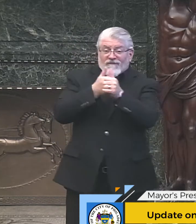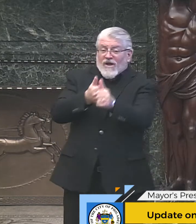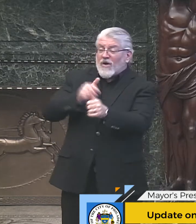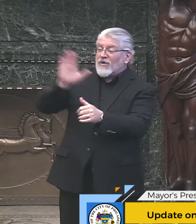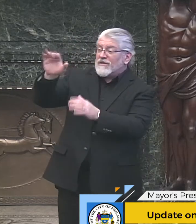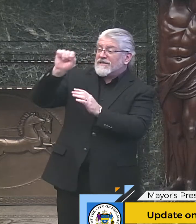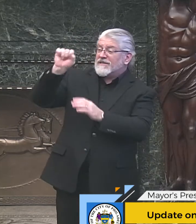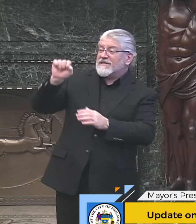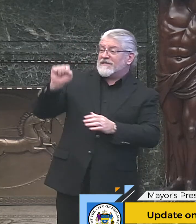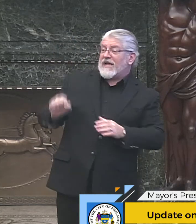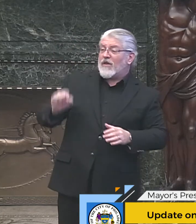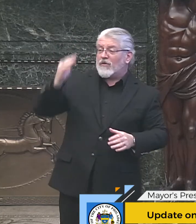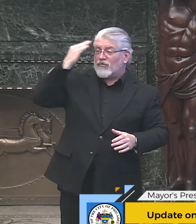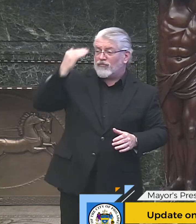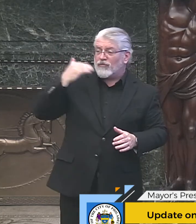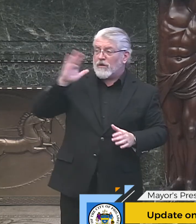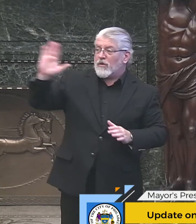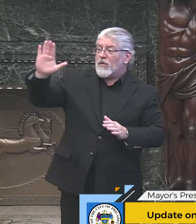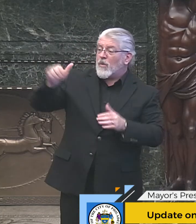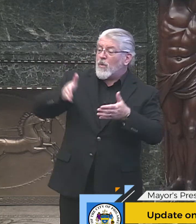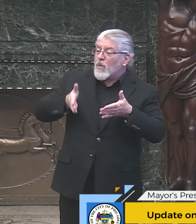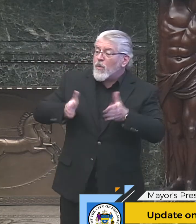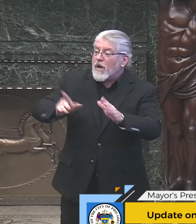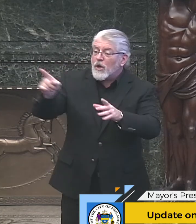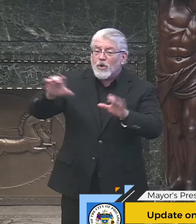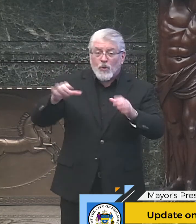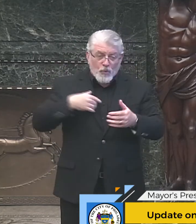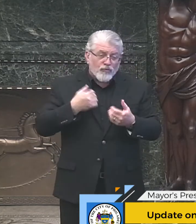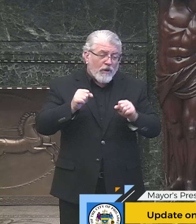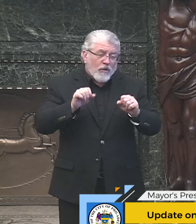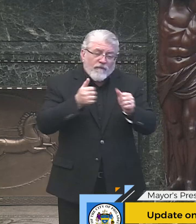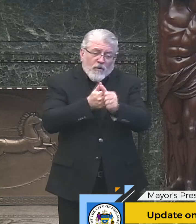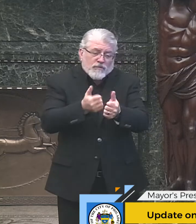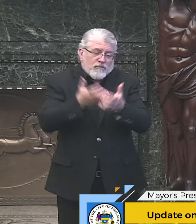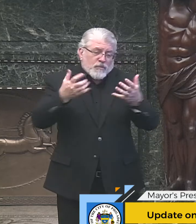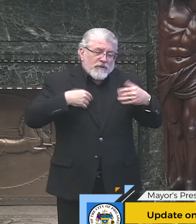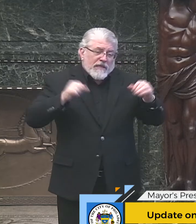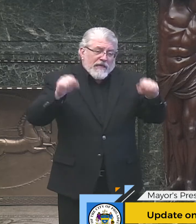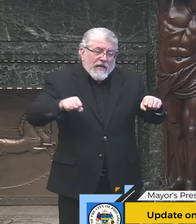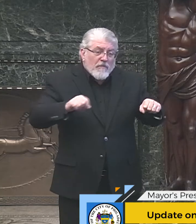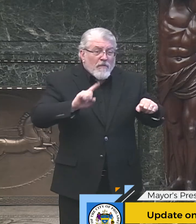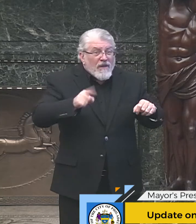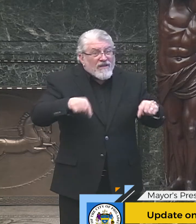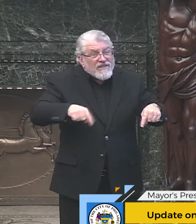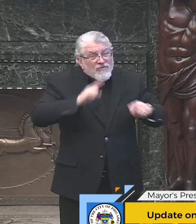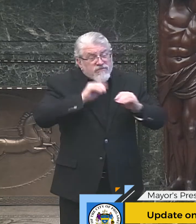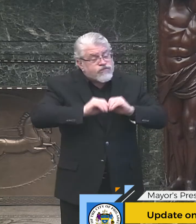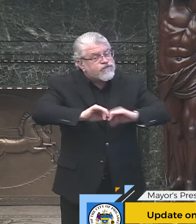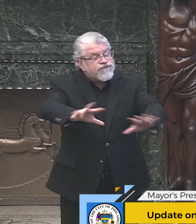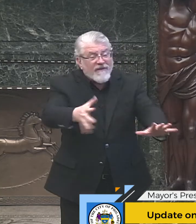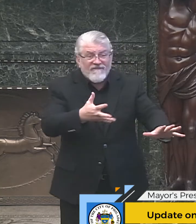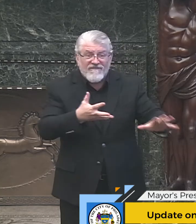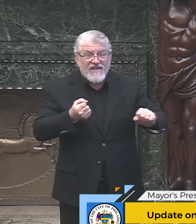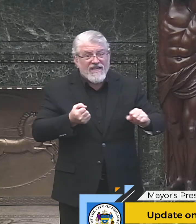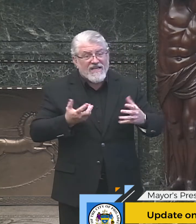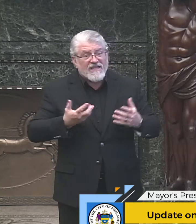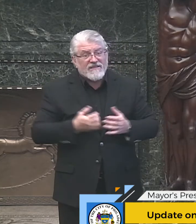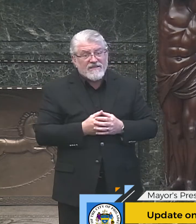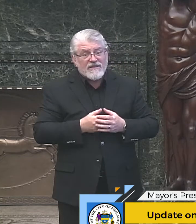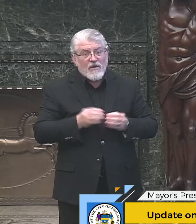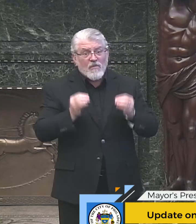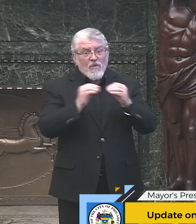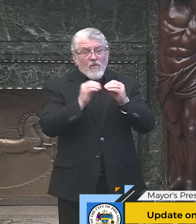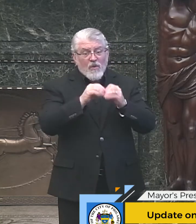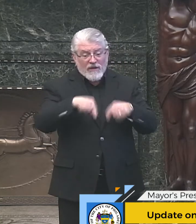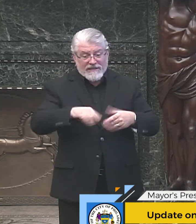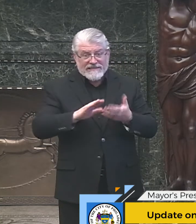contain this. At the moment, it seems to be spreading very quickly, more so in New York City area than in Philadelphia right now.